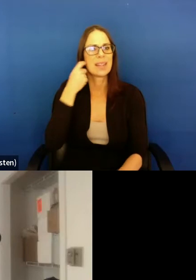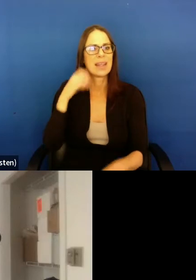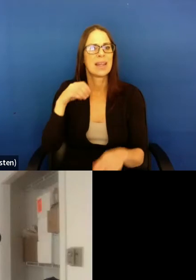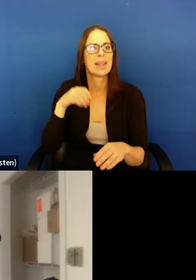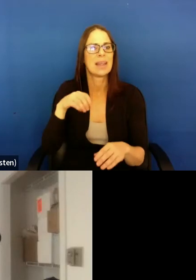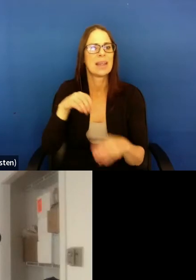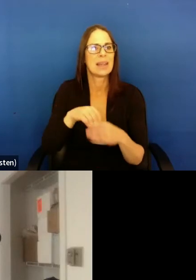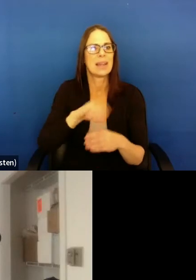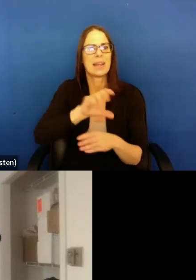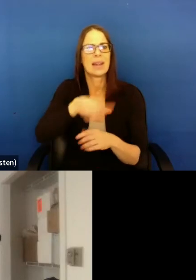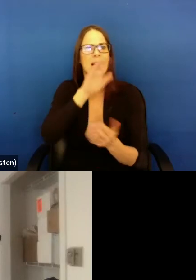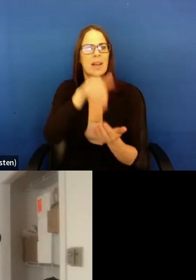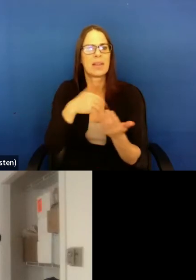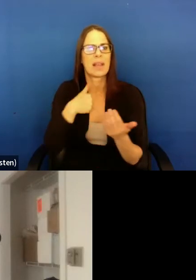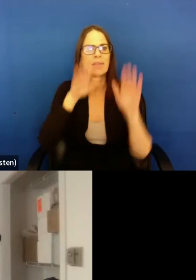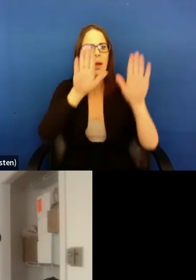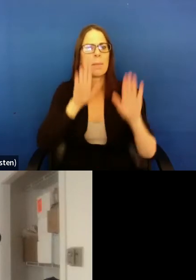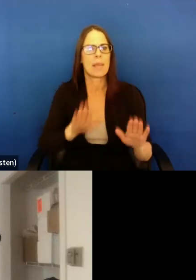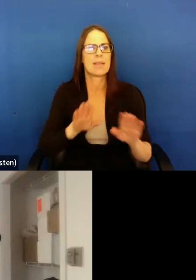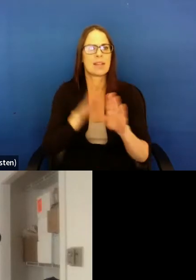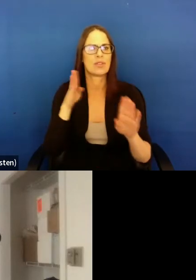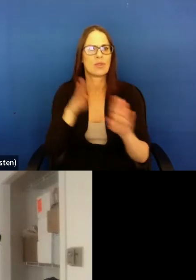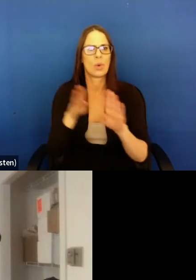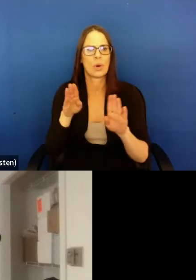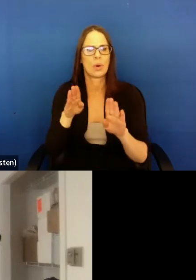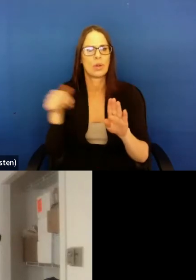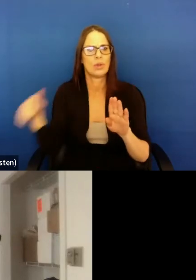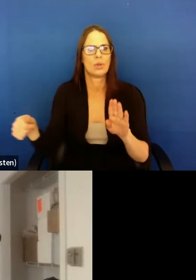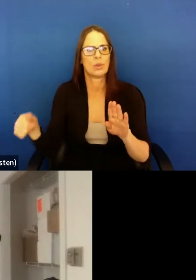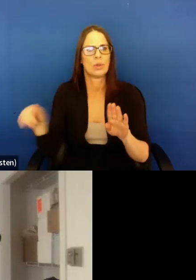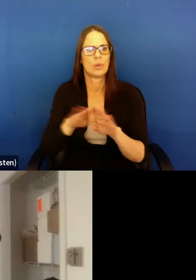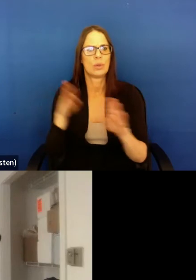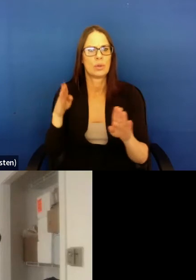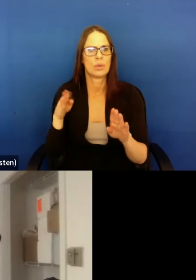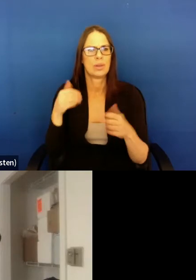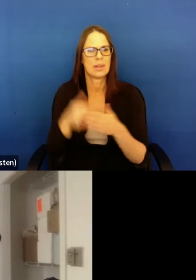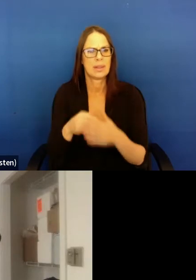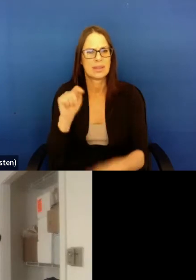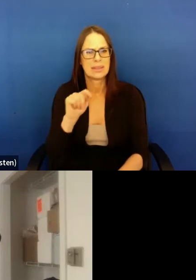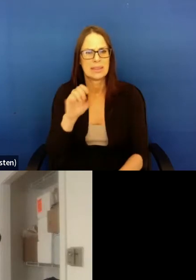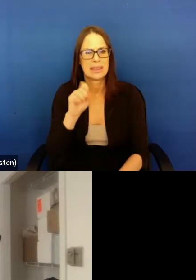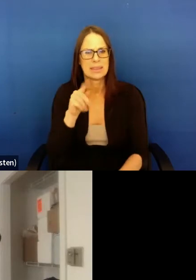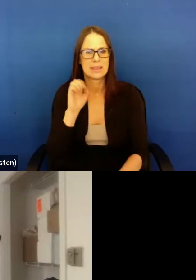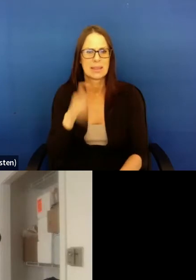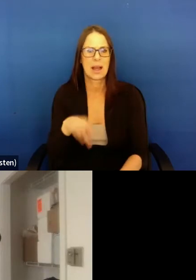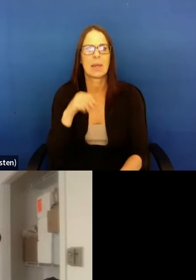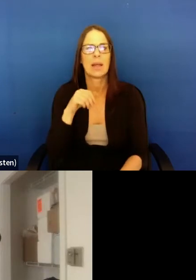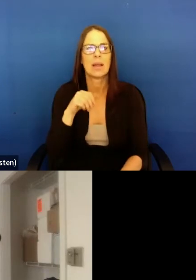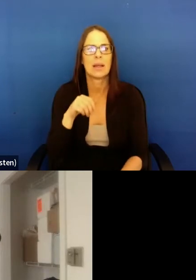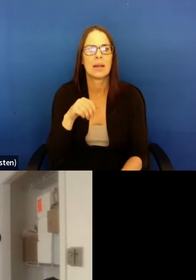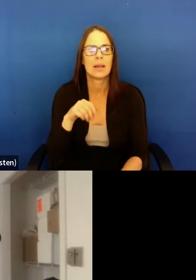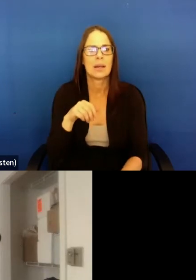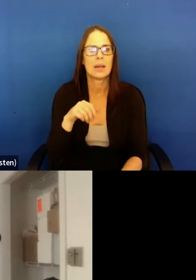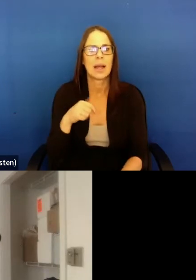amazing door opener near the T stop. It's like a really long vertical door opener that I can just push with